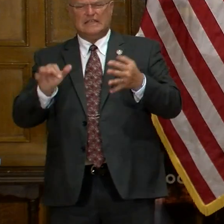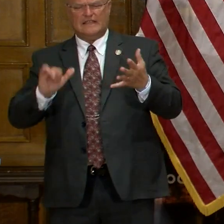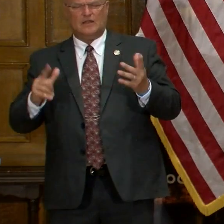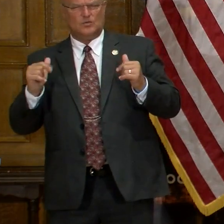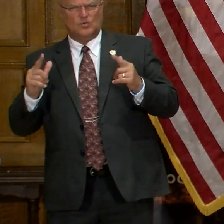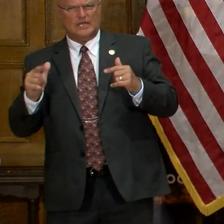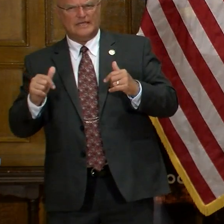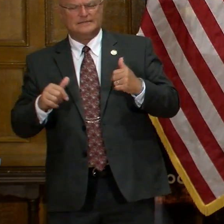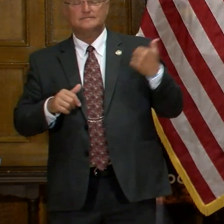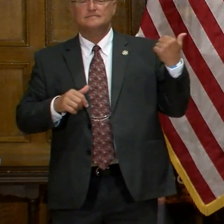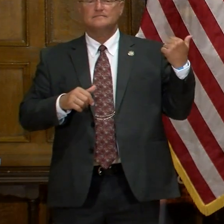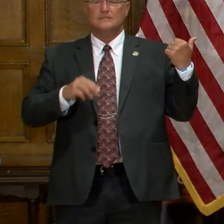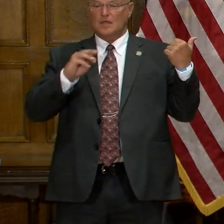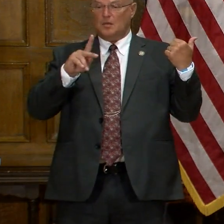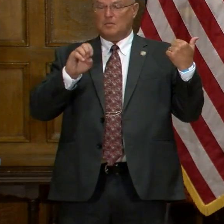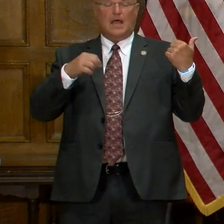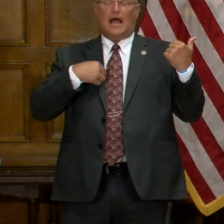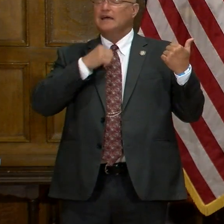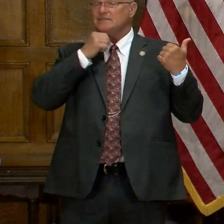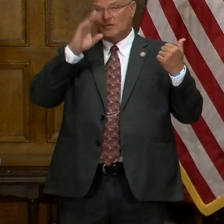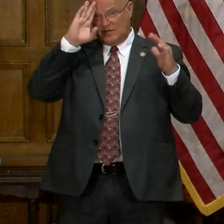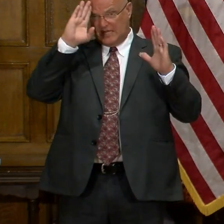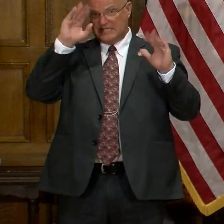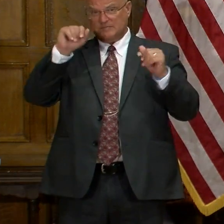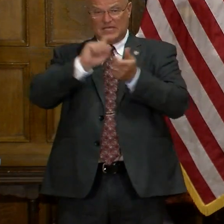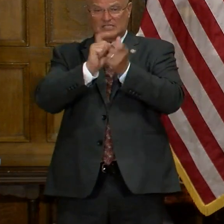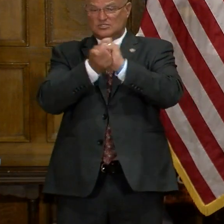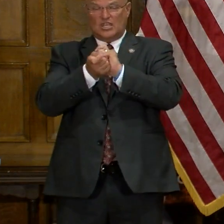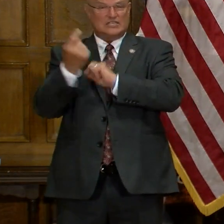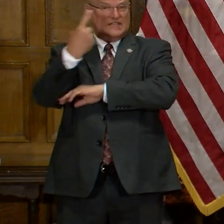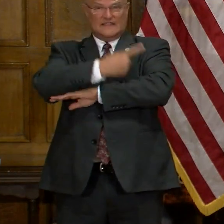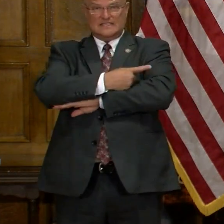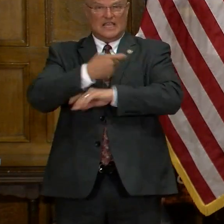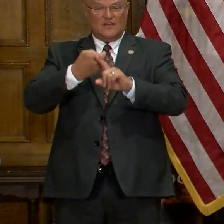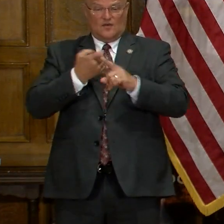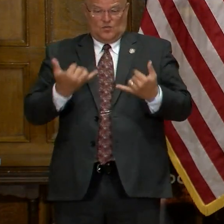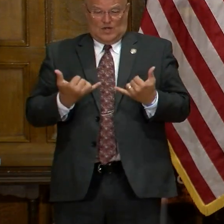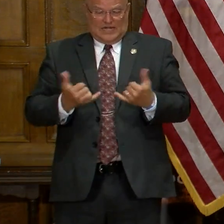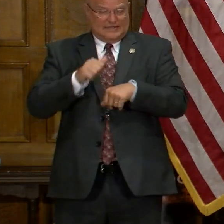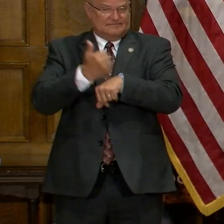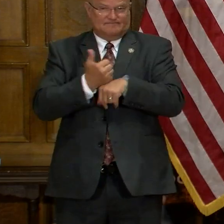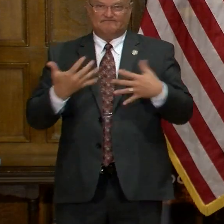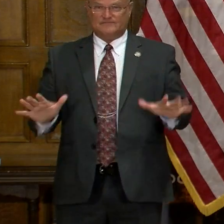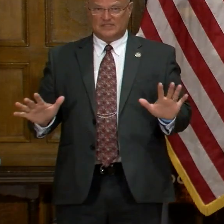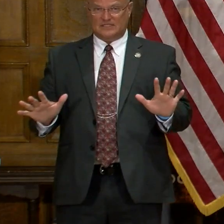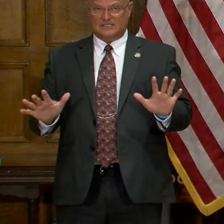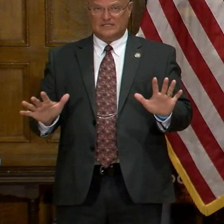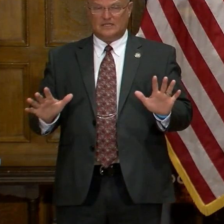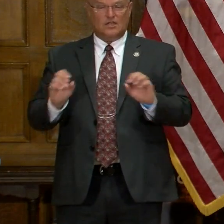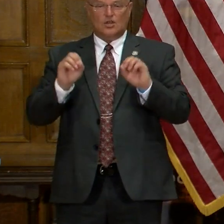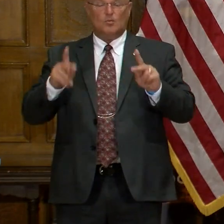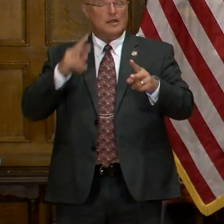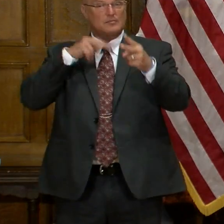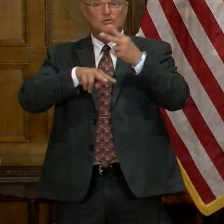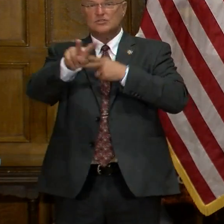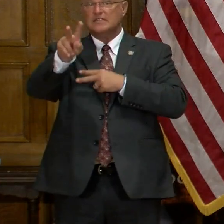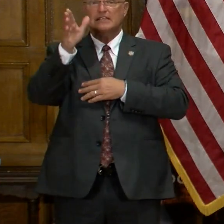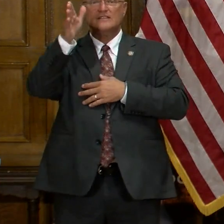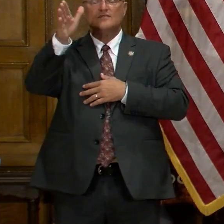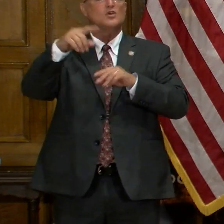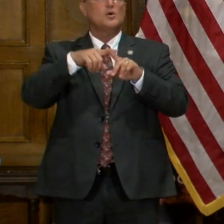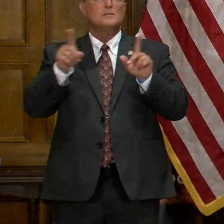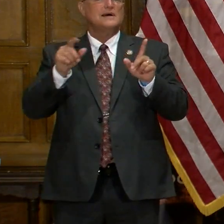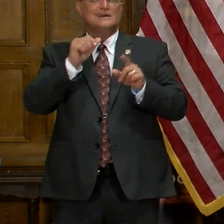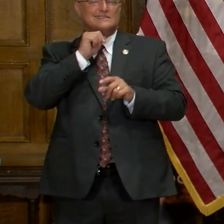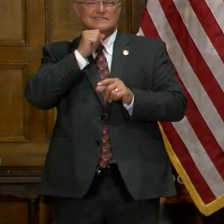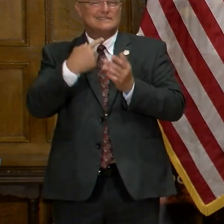me emphasize, I do not expect changing the date from where it is now. Nobody can predict the future, but